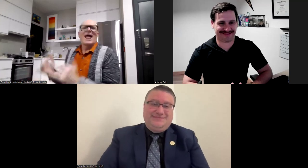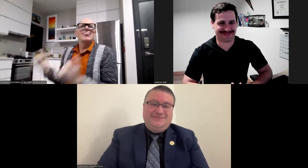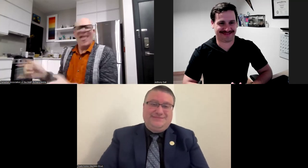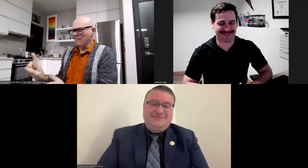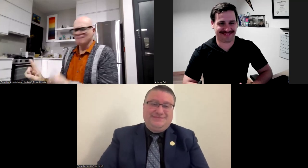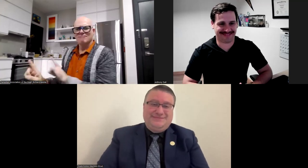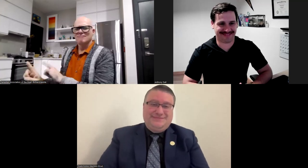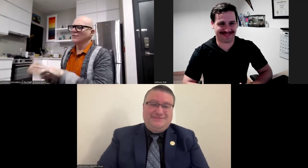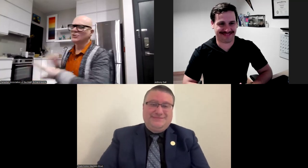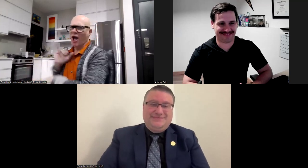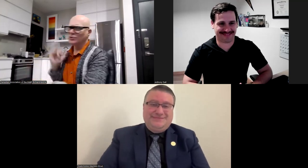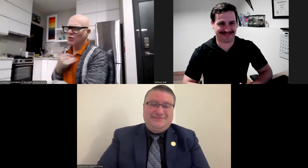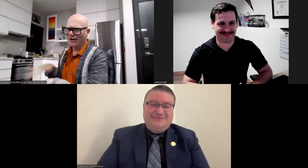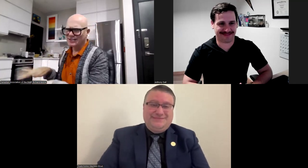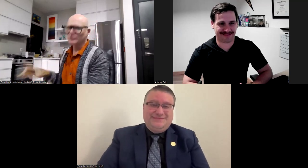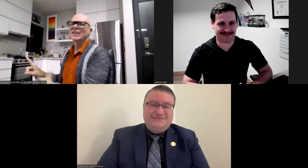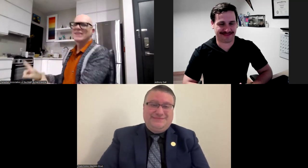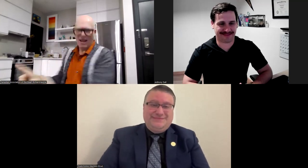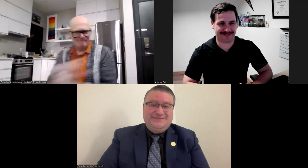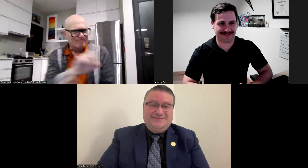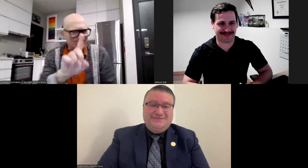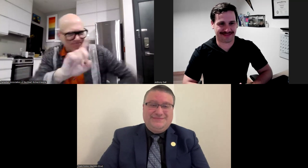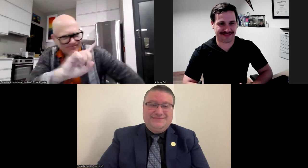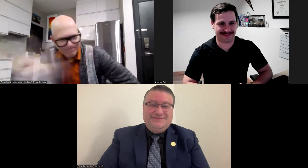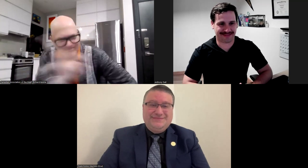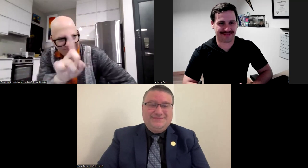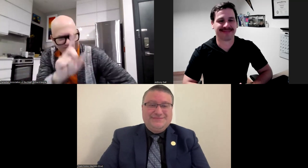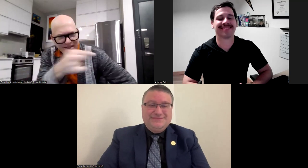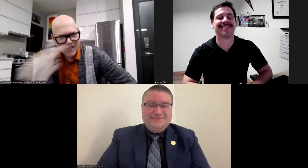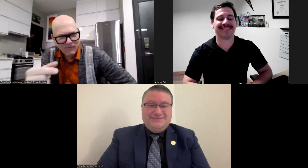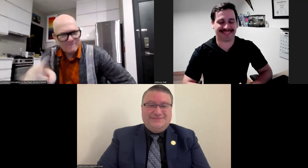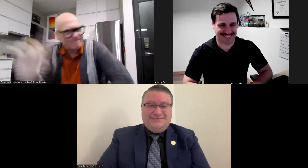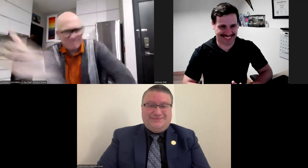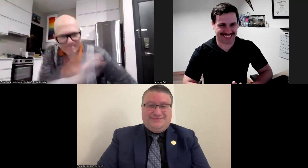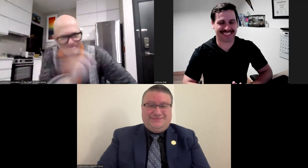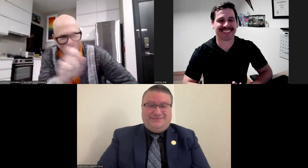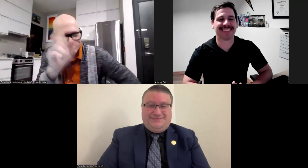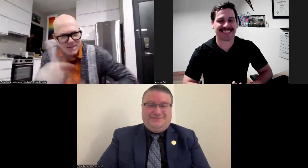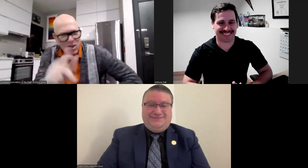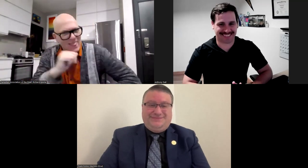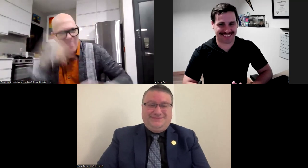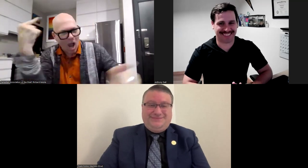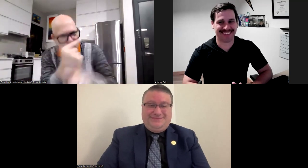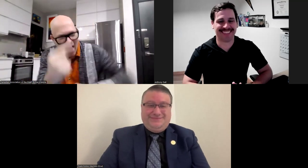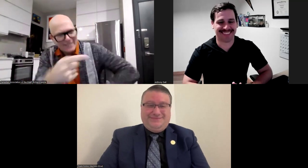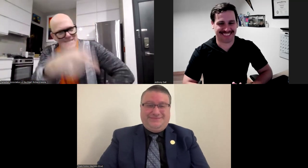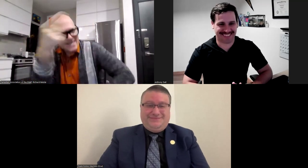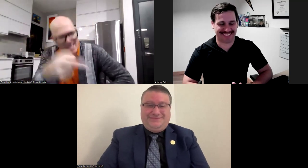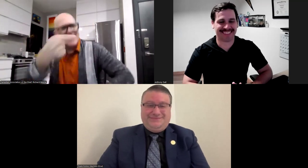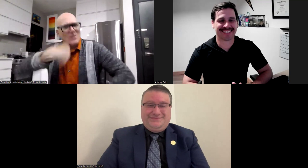their children shouldn't sign. And now we need to take that finger and wag it at the government and just say, hey, government,